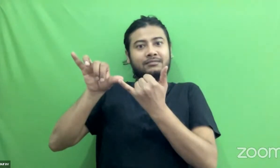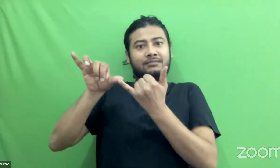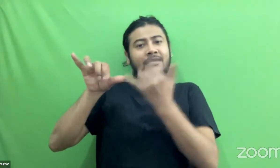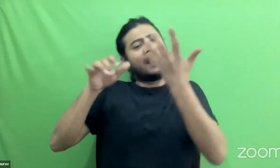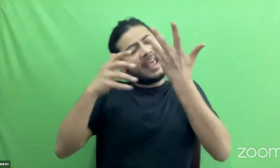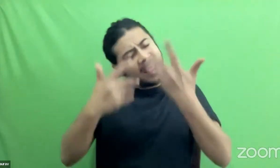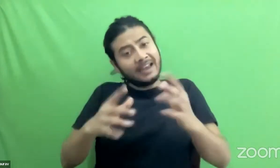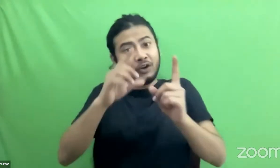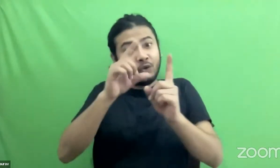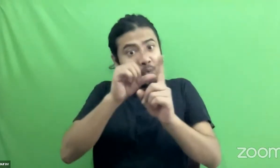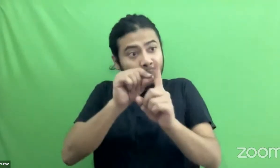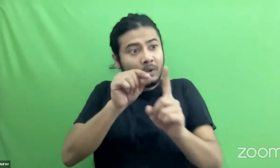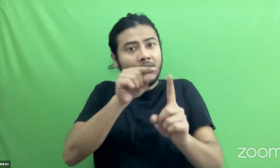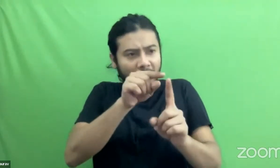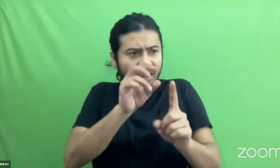Krishna?